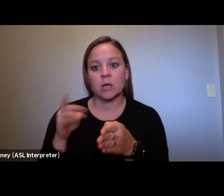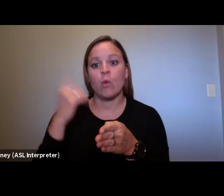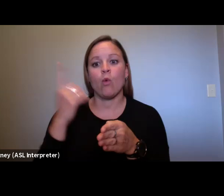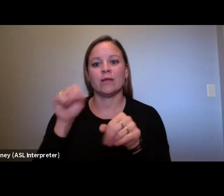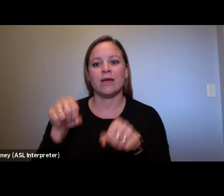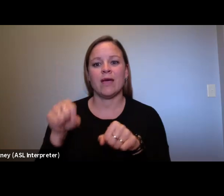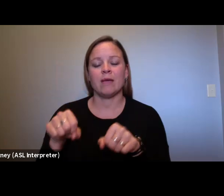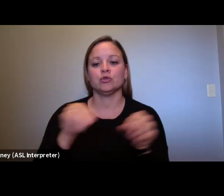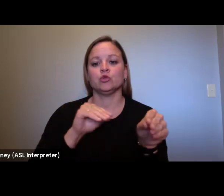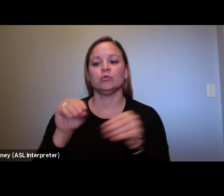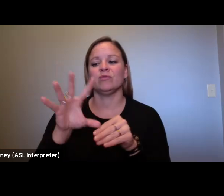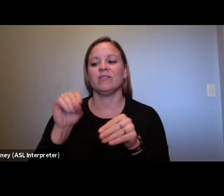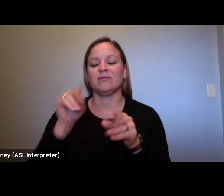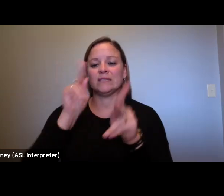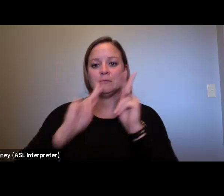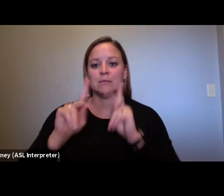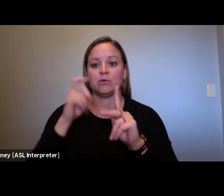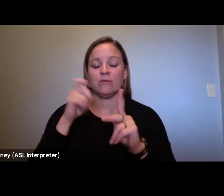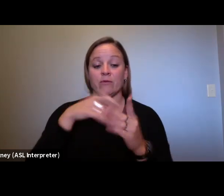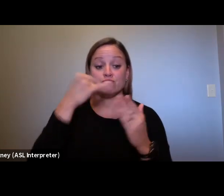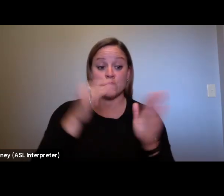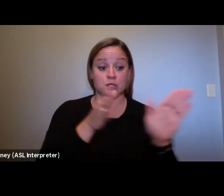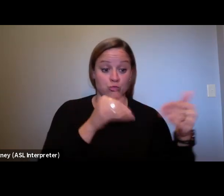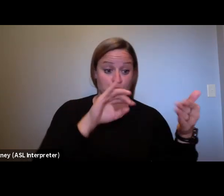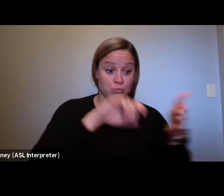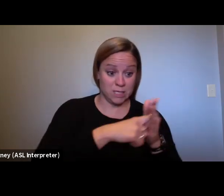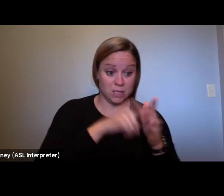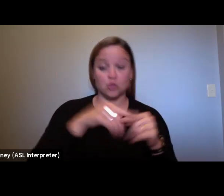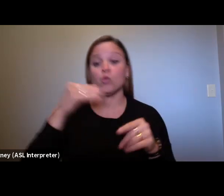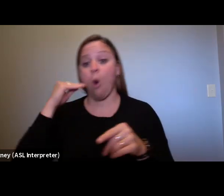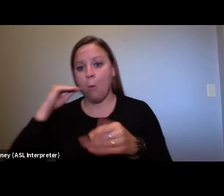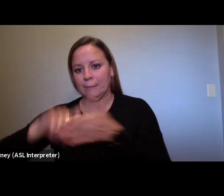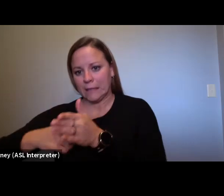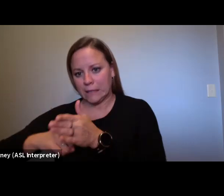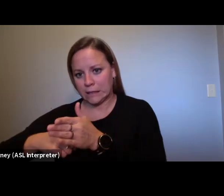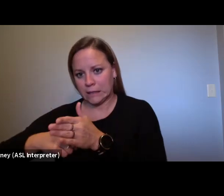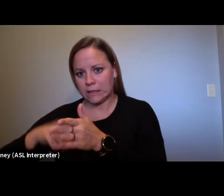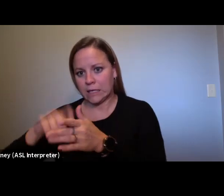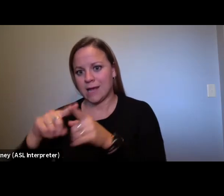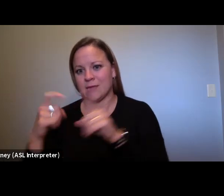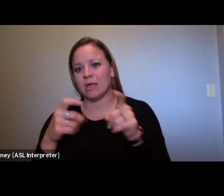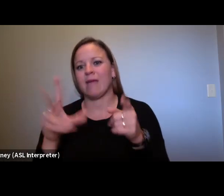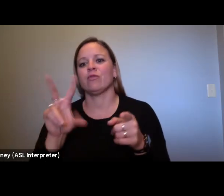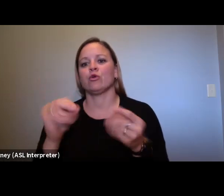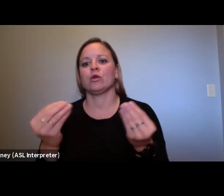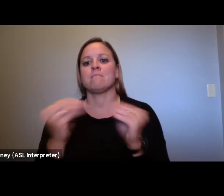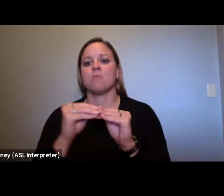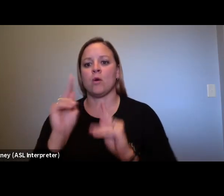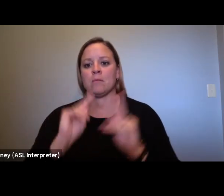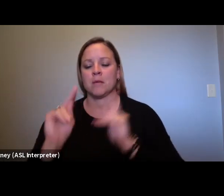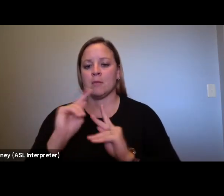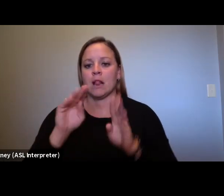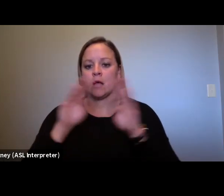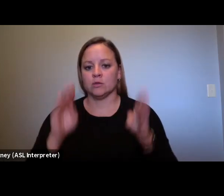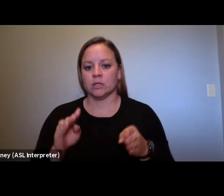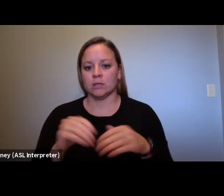to move 50 people from Project Room Key to Project Home Key. And then we housed 30 more people out of that community. So that's